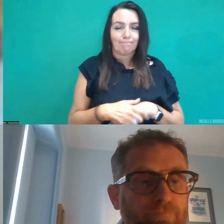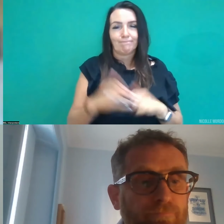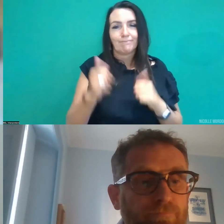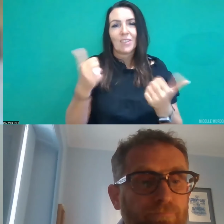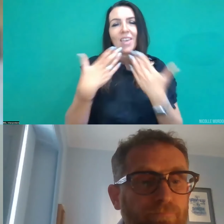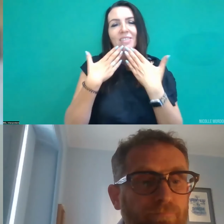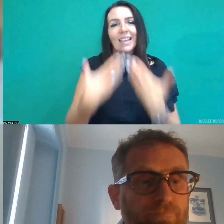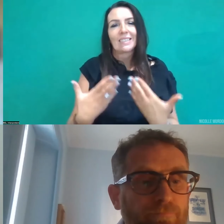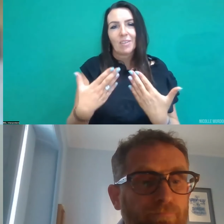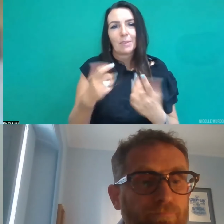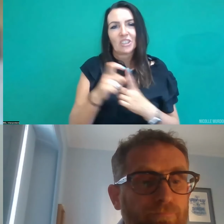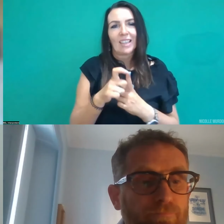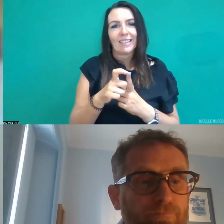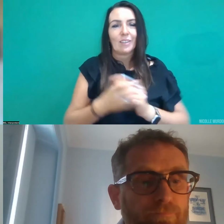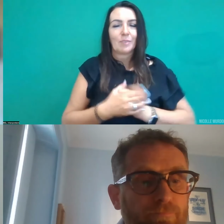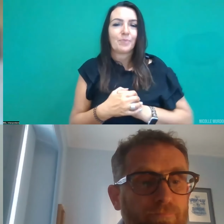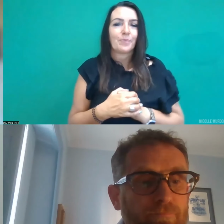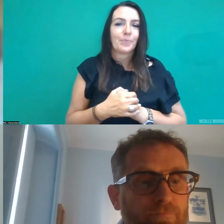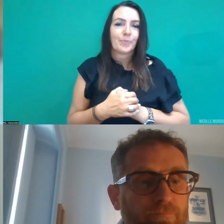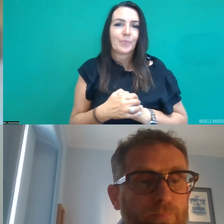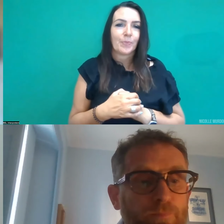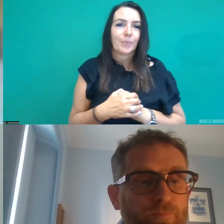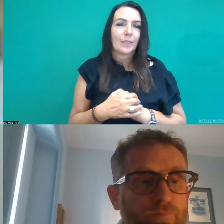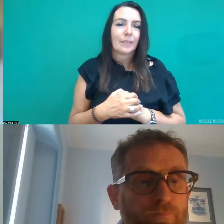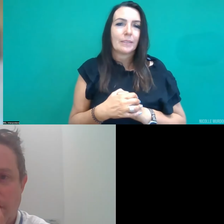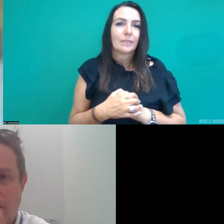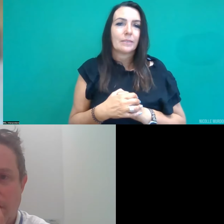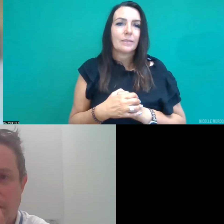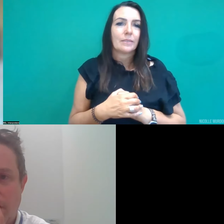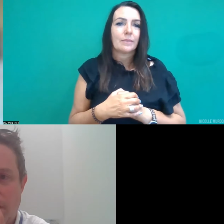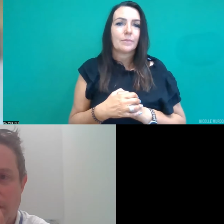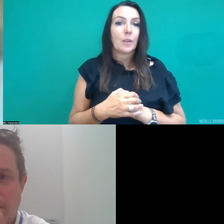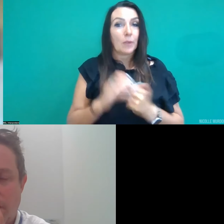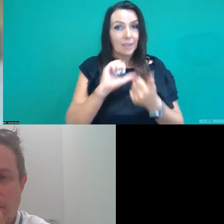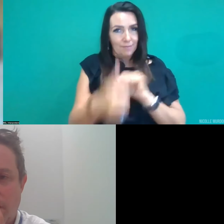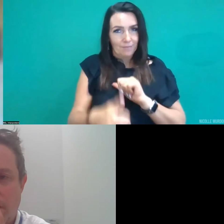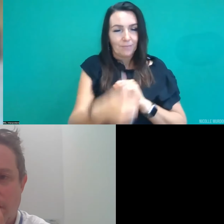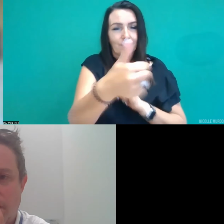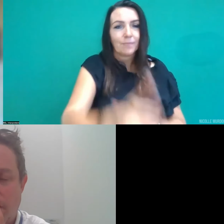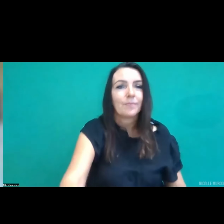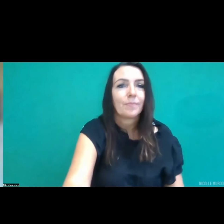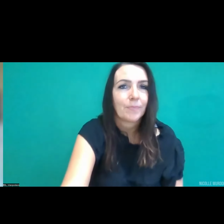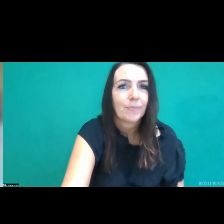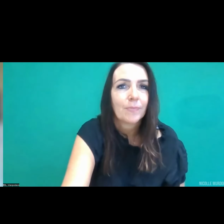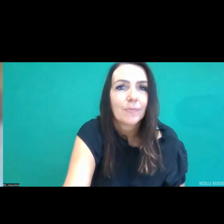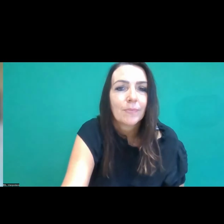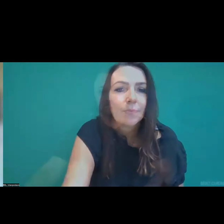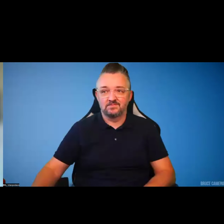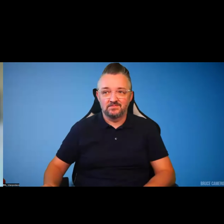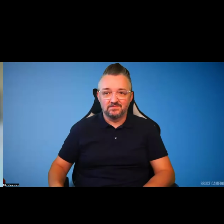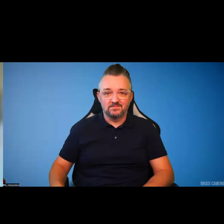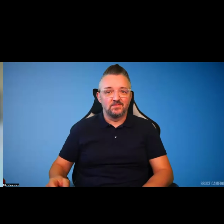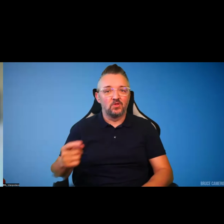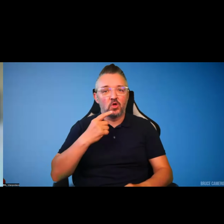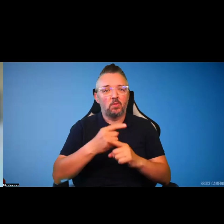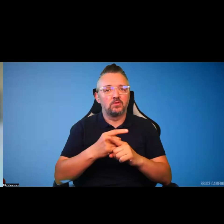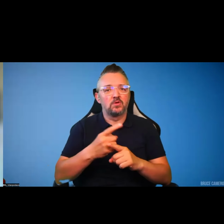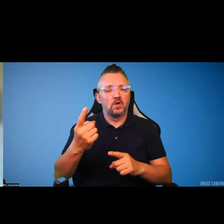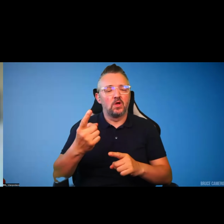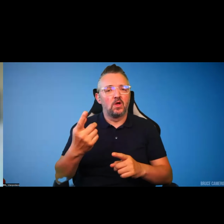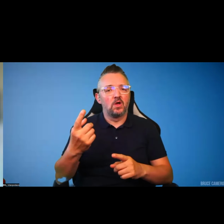Daniel. So we have a question from somebody who's been shielding for COVID. So who are allowed to get